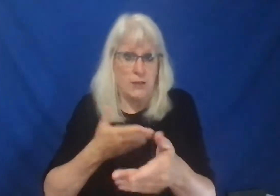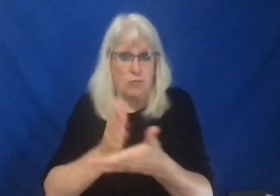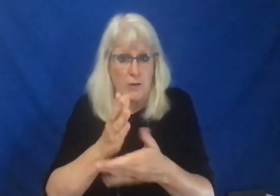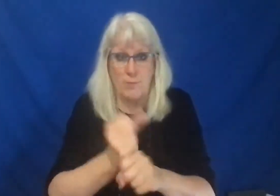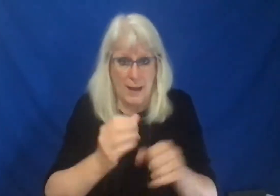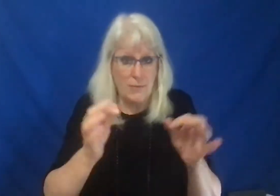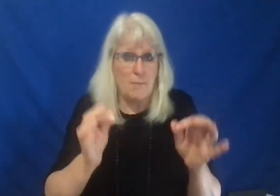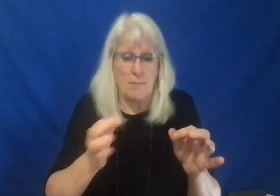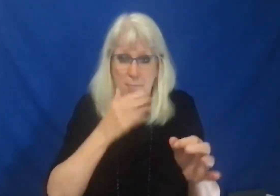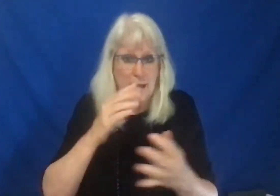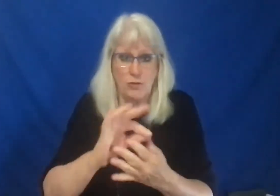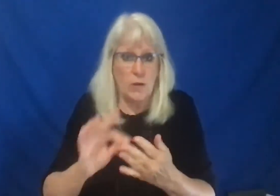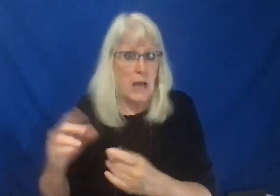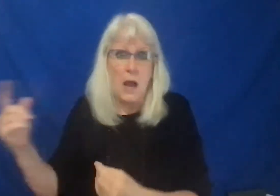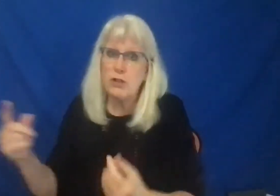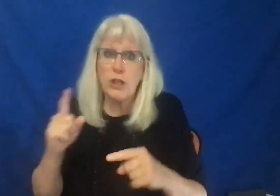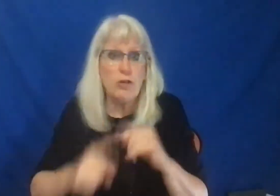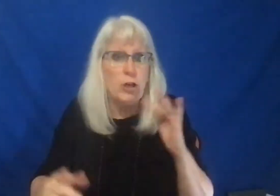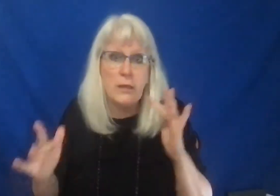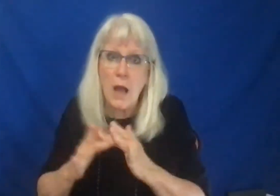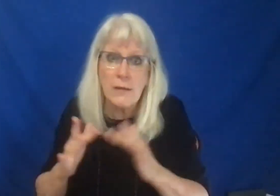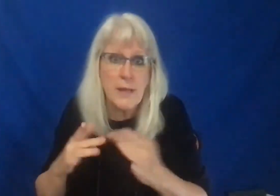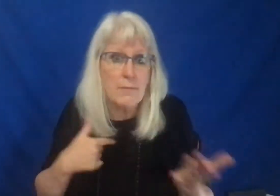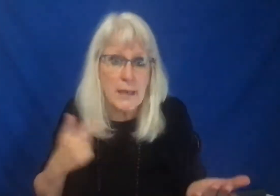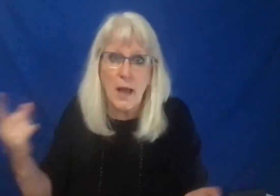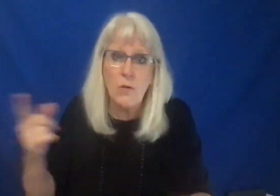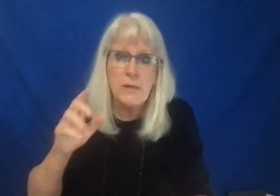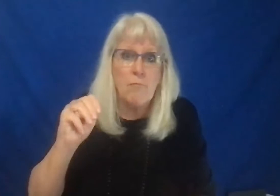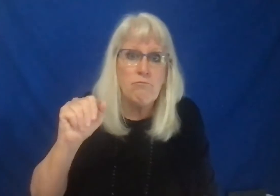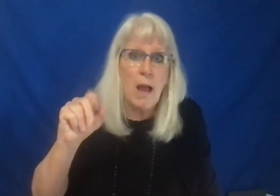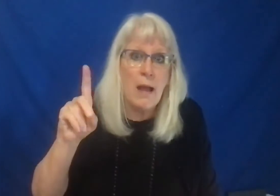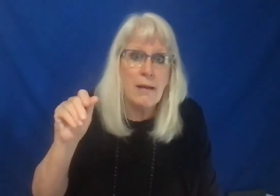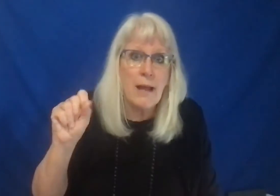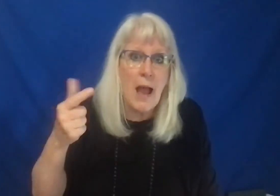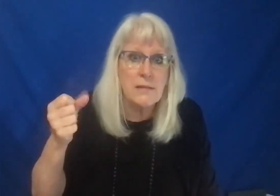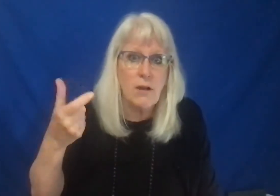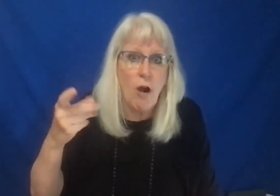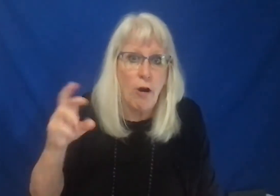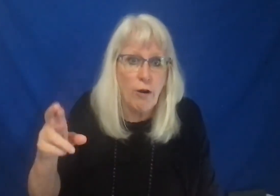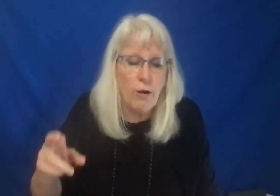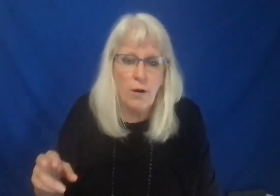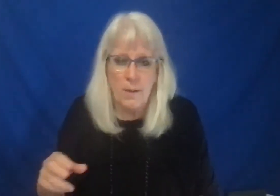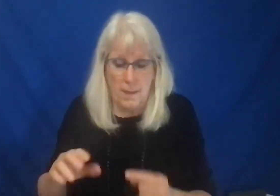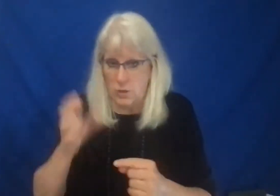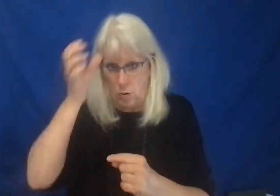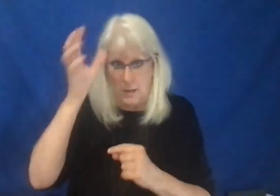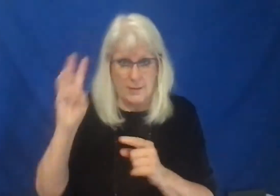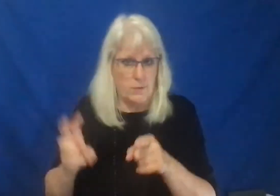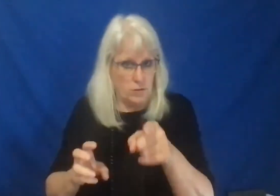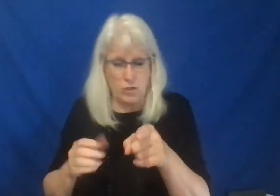was not reachable. And so, and how concept 6 relates is she has everything that she